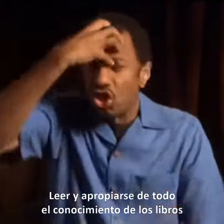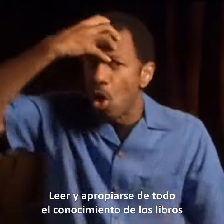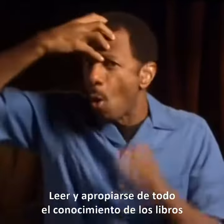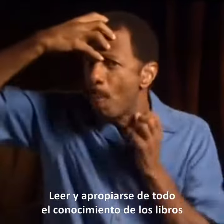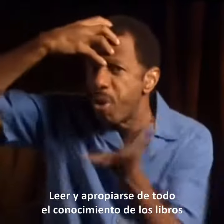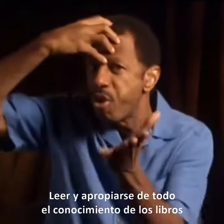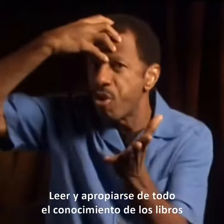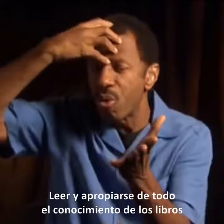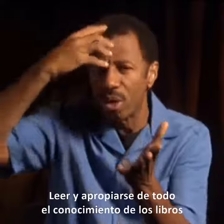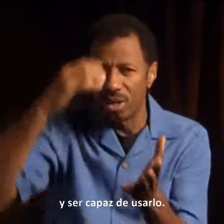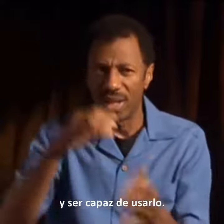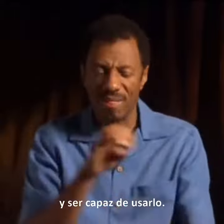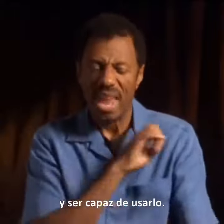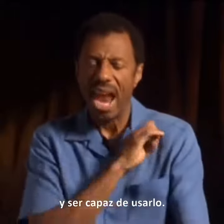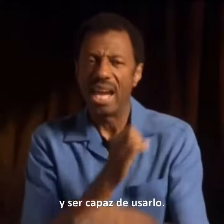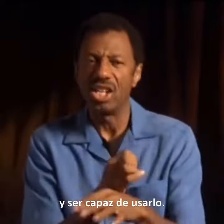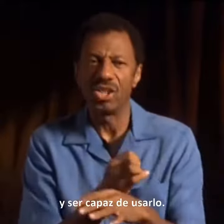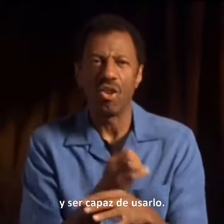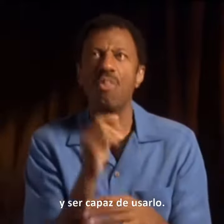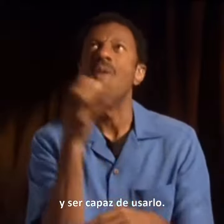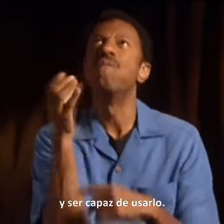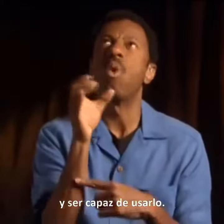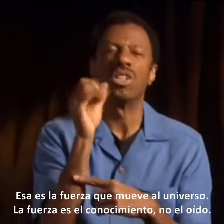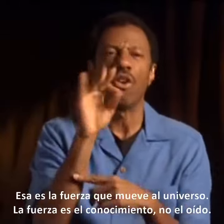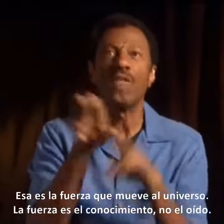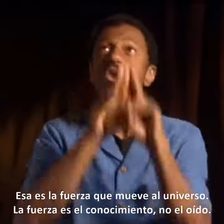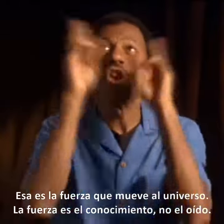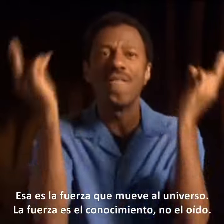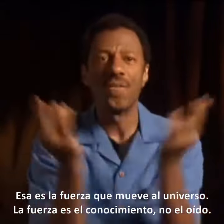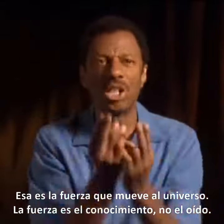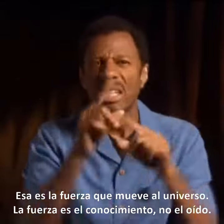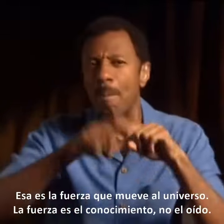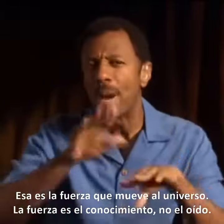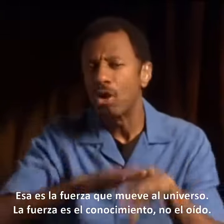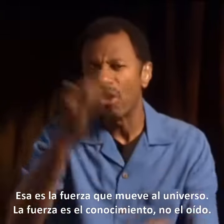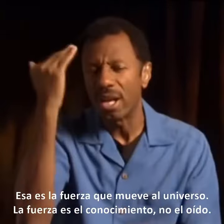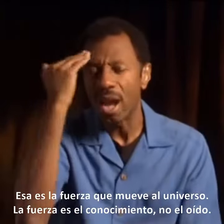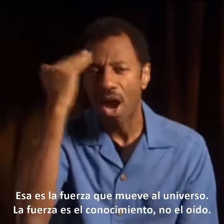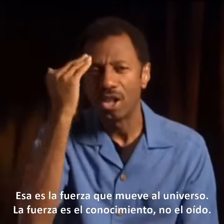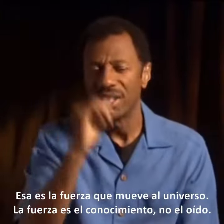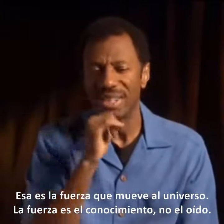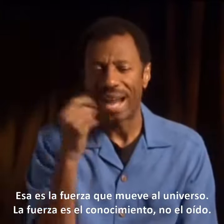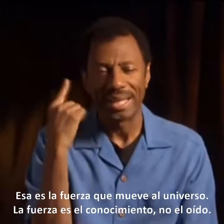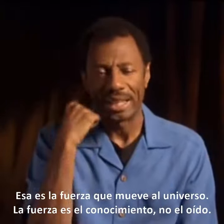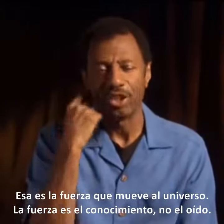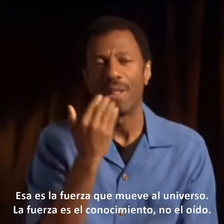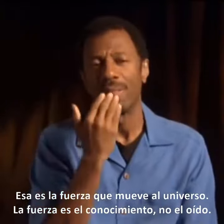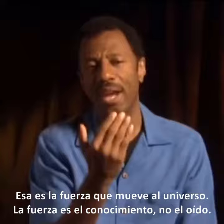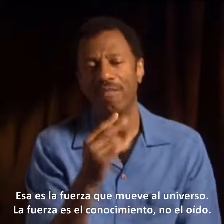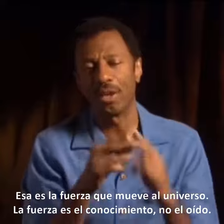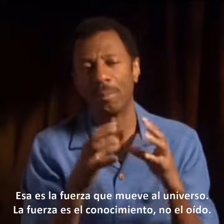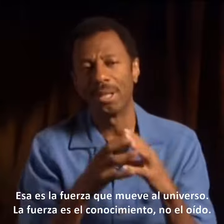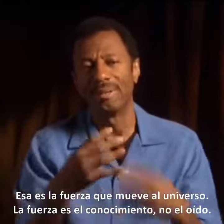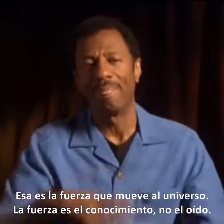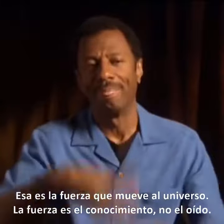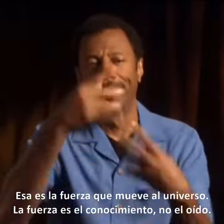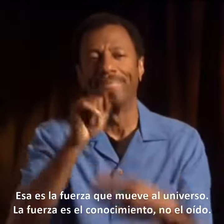all that book knowledge and being able to use it. That's the power of the universe. The force. Knowledge. Not hearing.